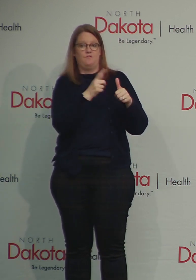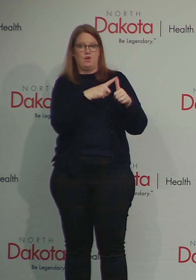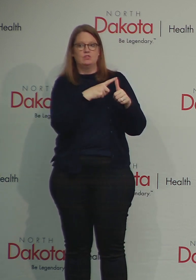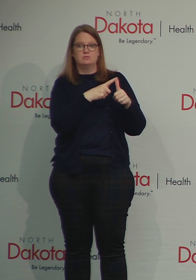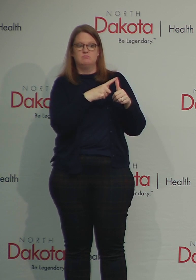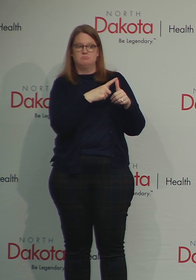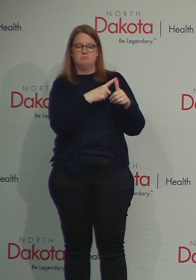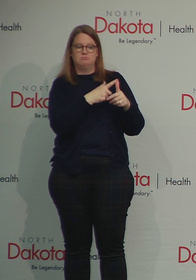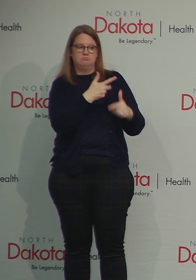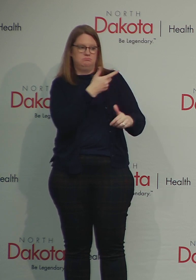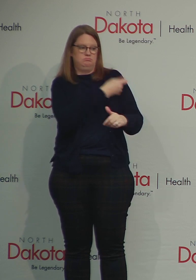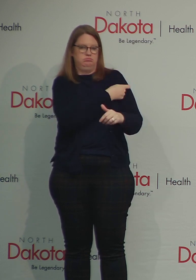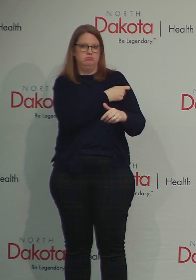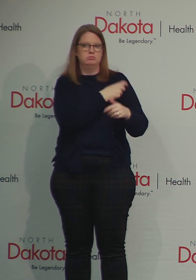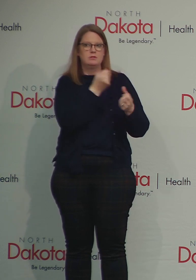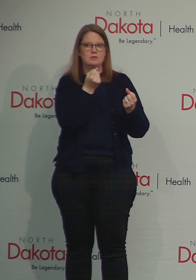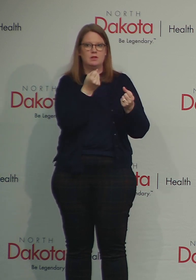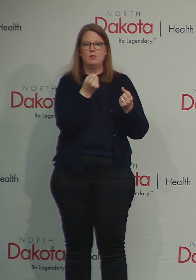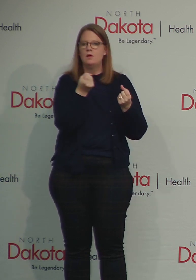these vaccines require two